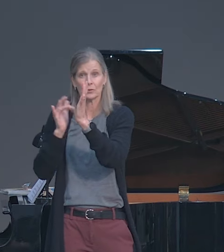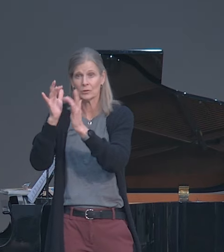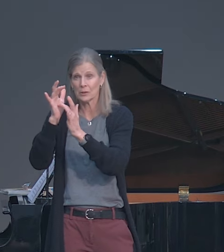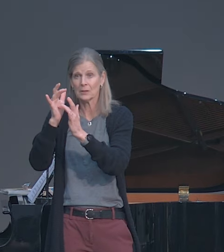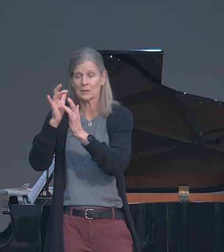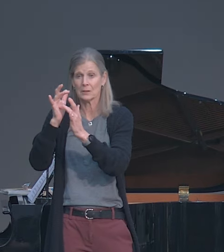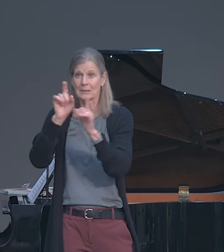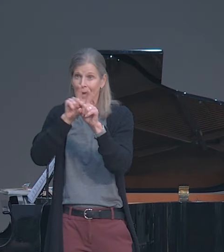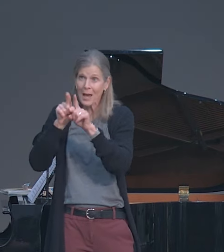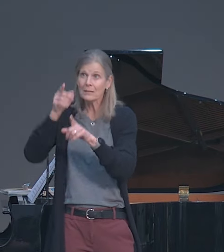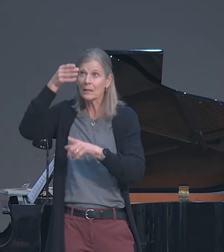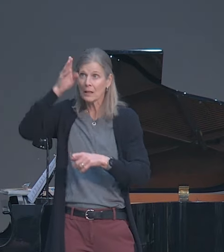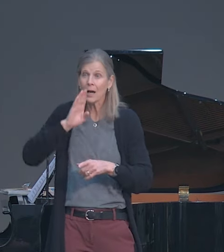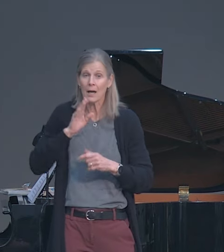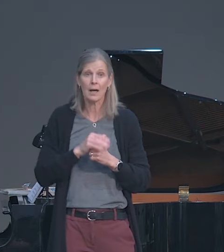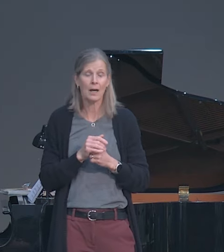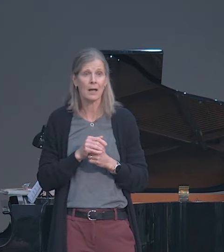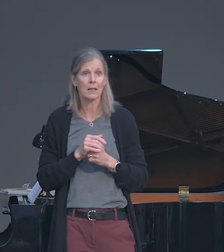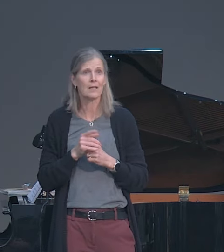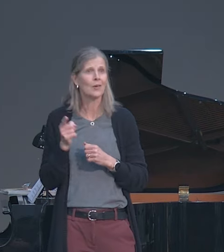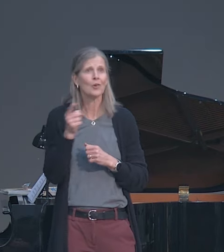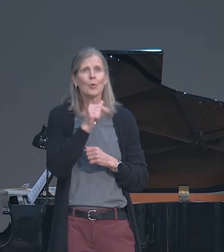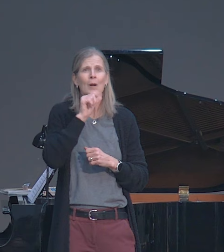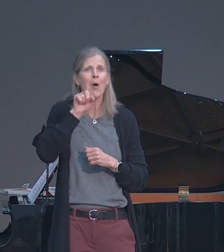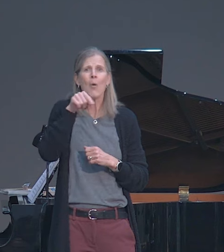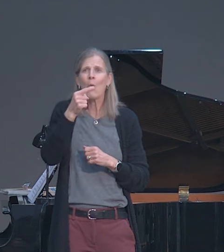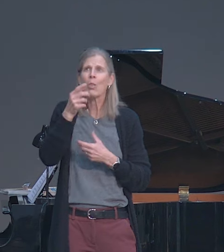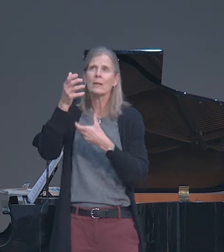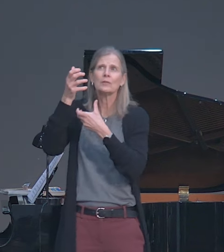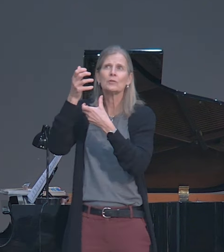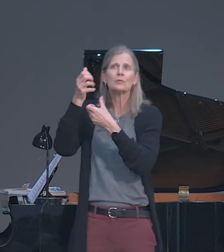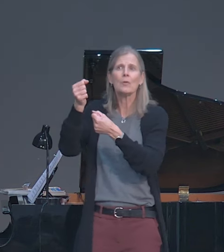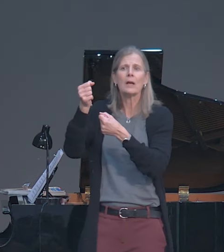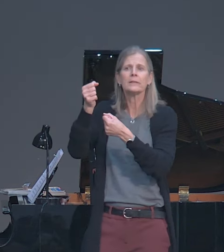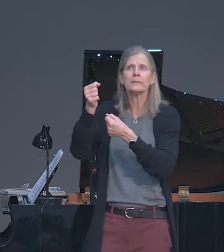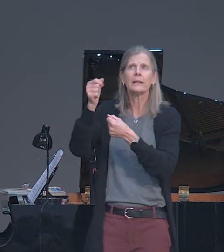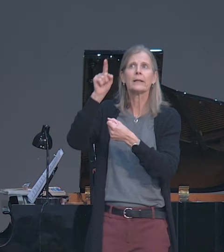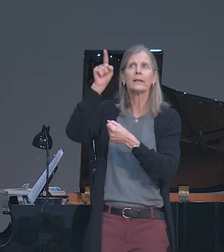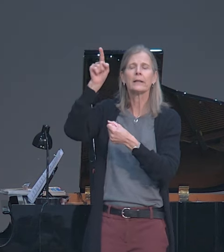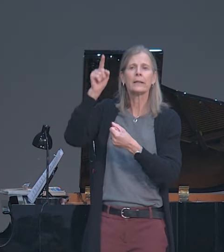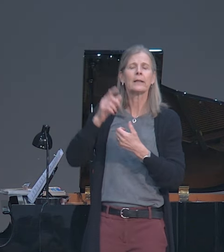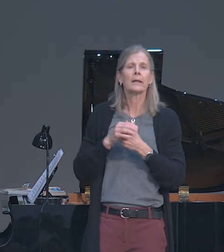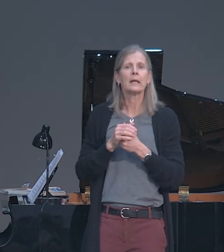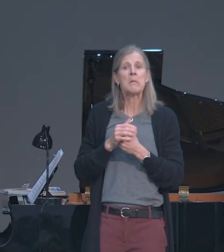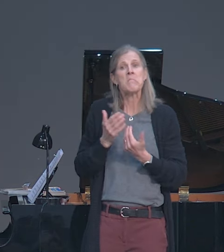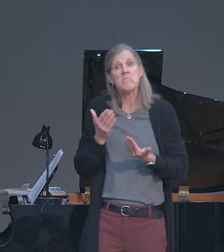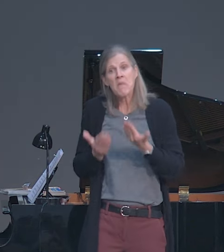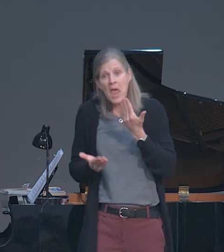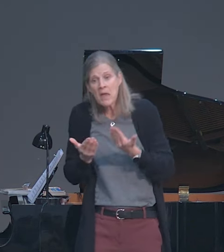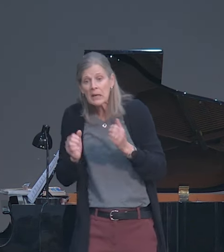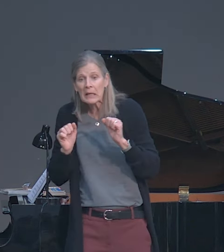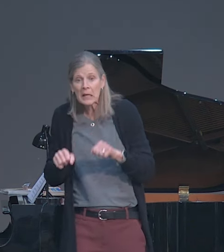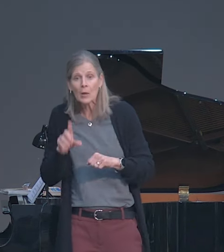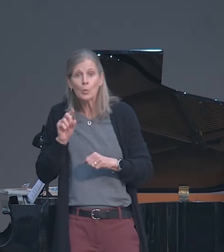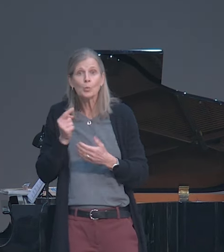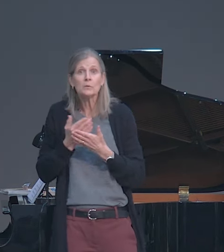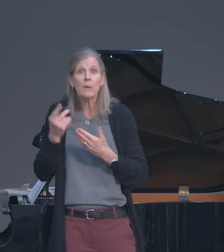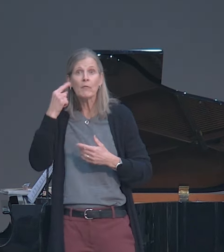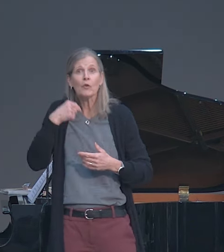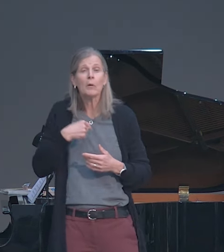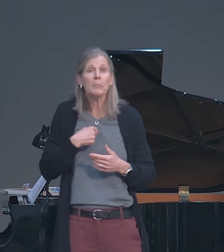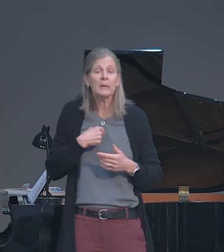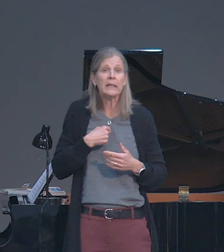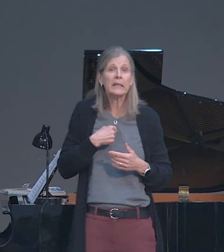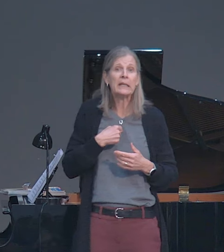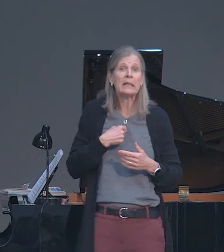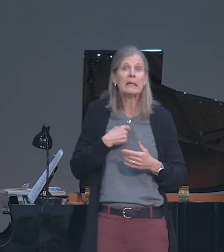Jesus as God, you're not just trusting somebody who might be able to do something for you in a